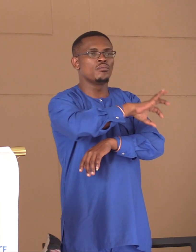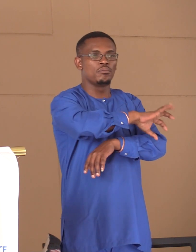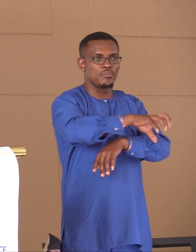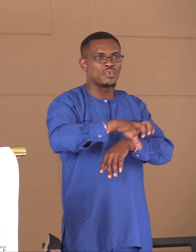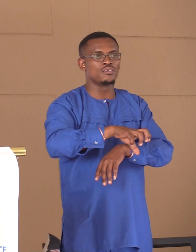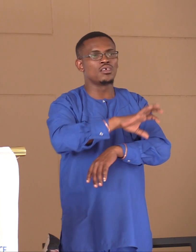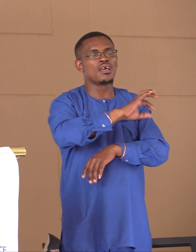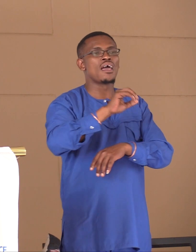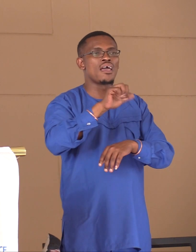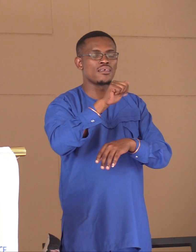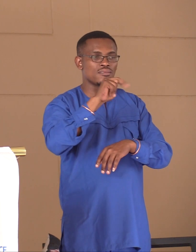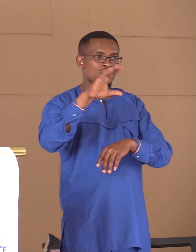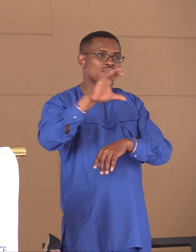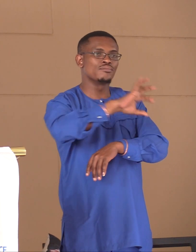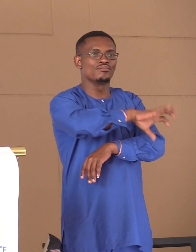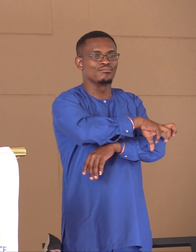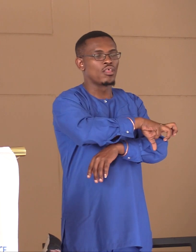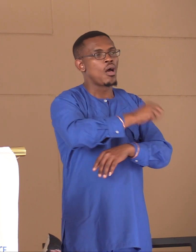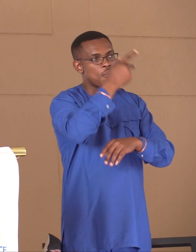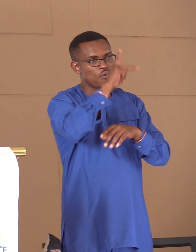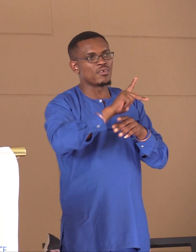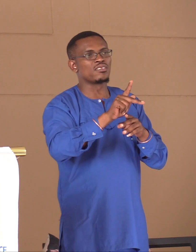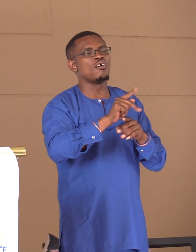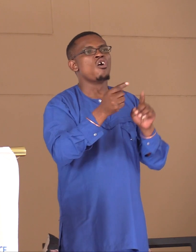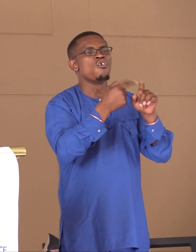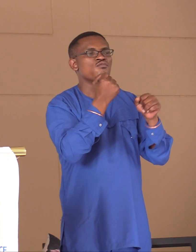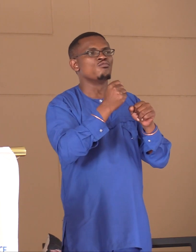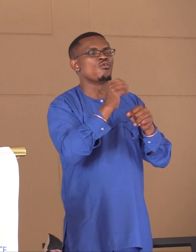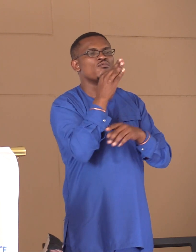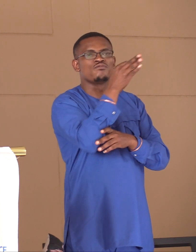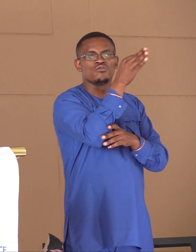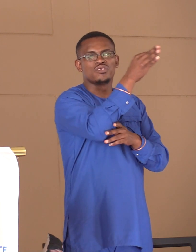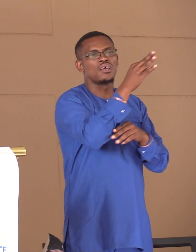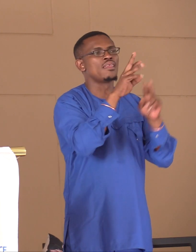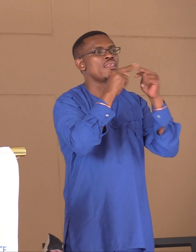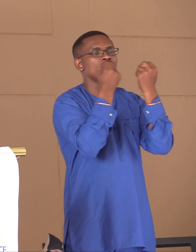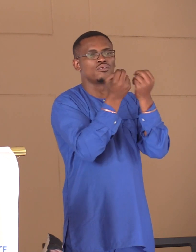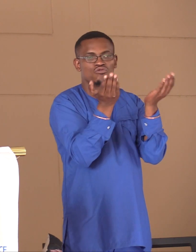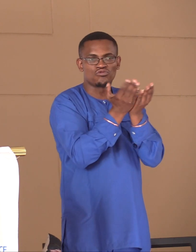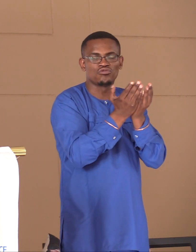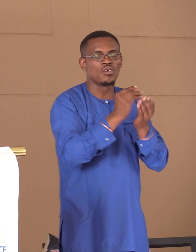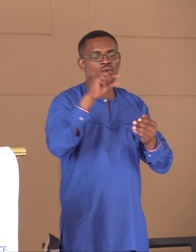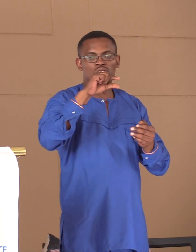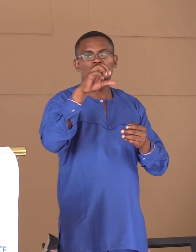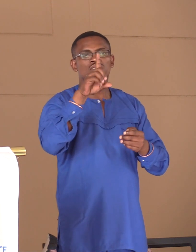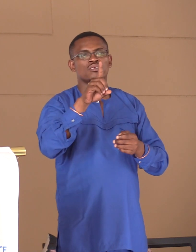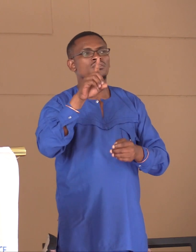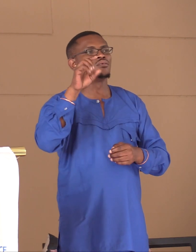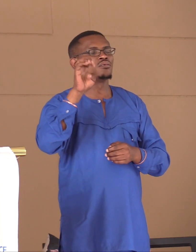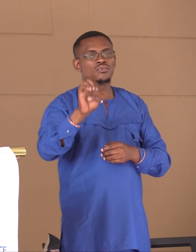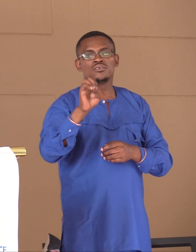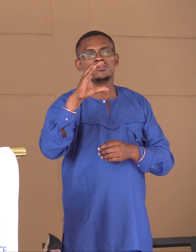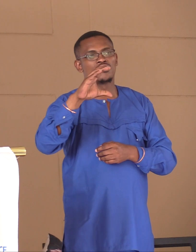Secretary, Professor Sizwe Ngasane from Future Nation School, the GDE Agency CEO,